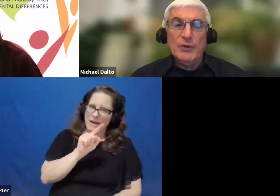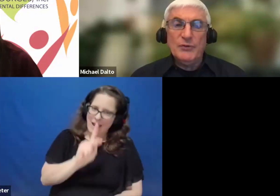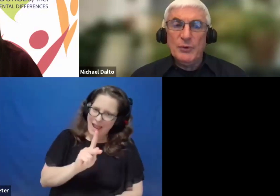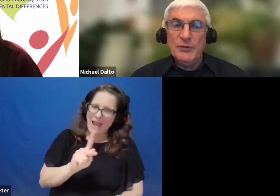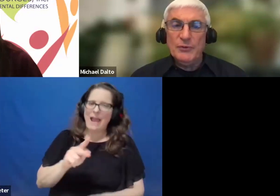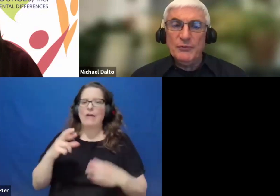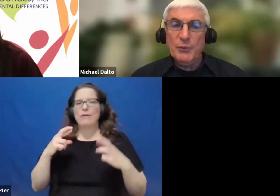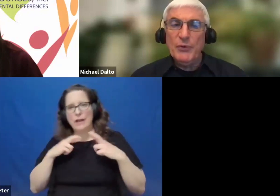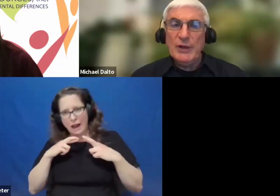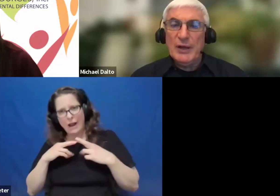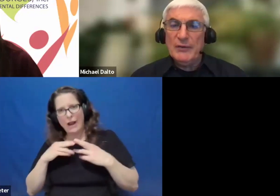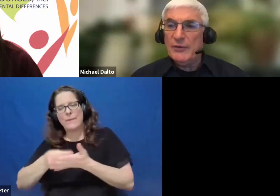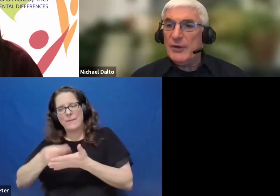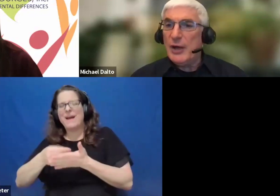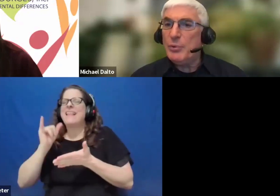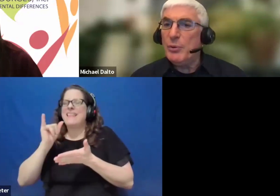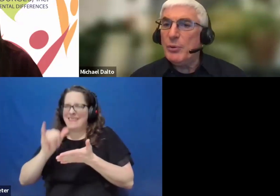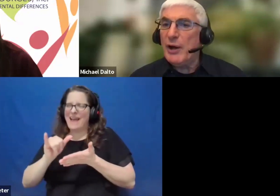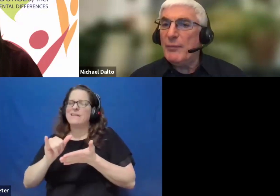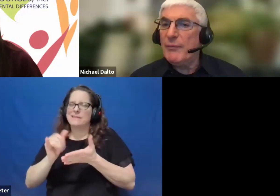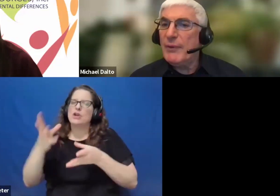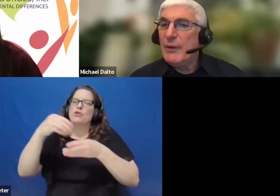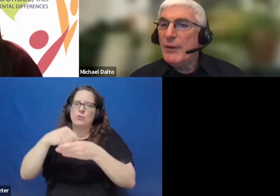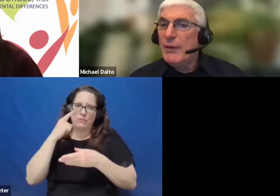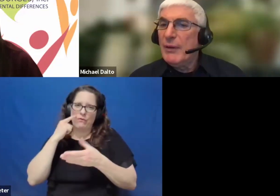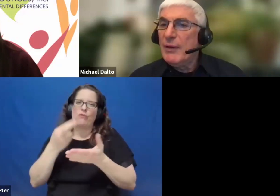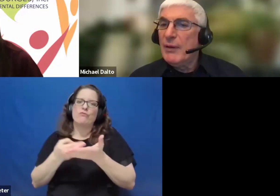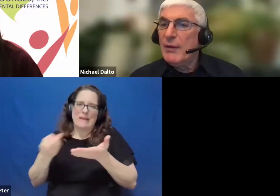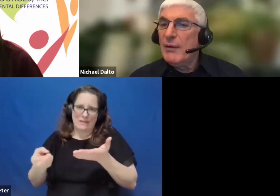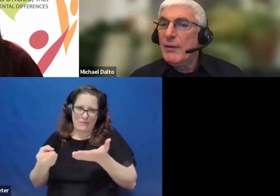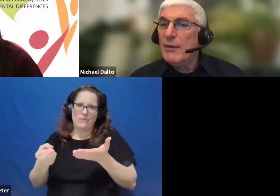as resources for the SSI program.